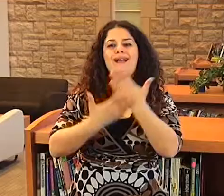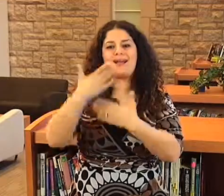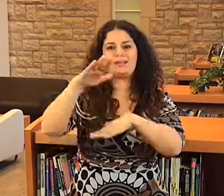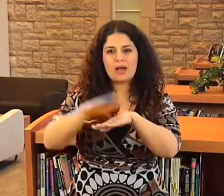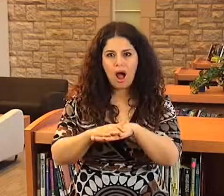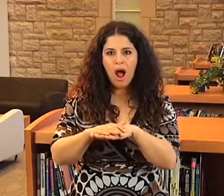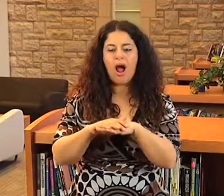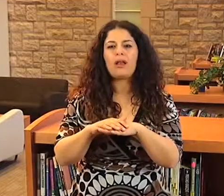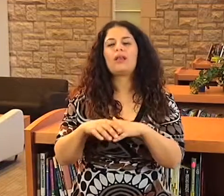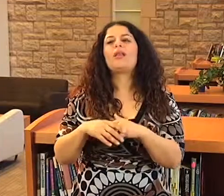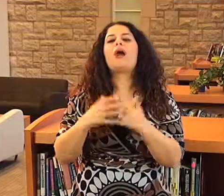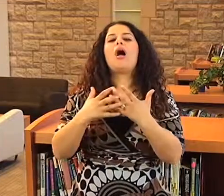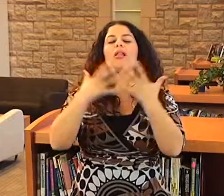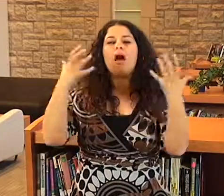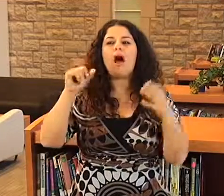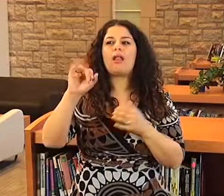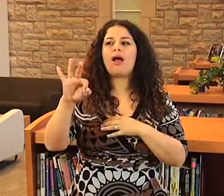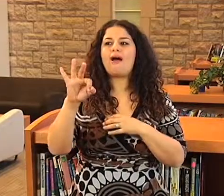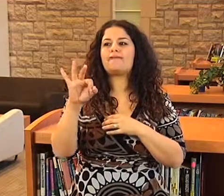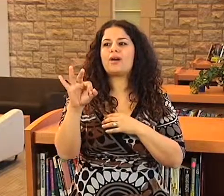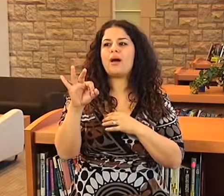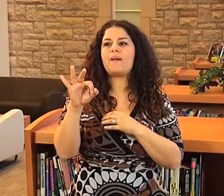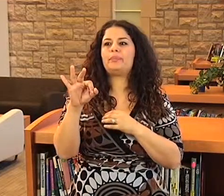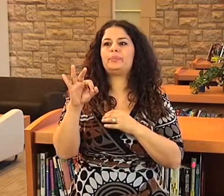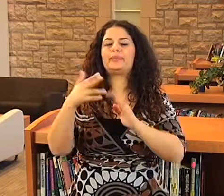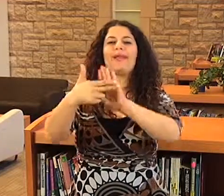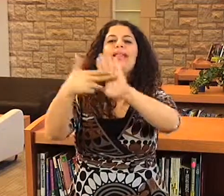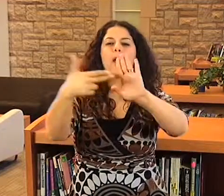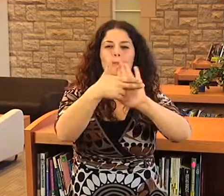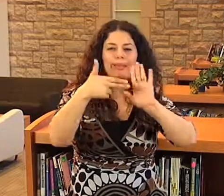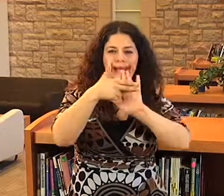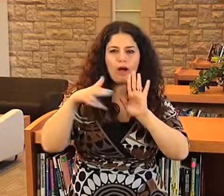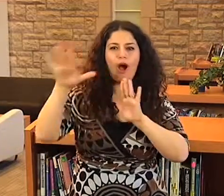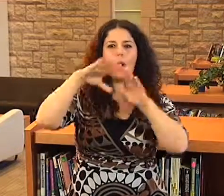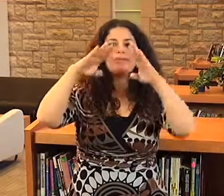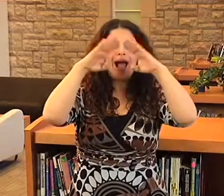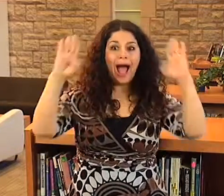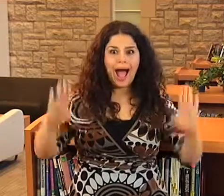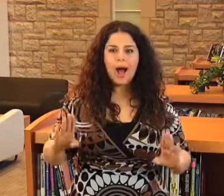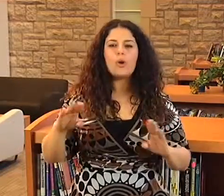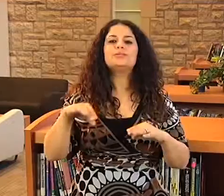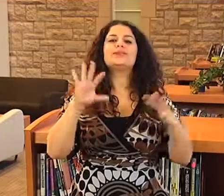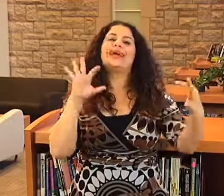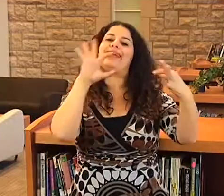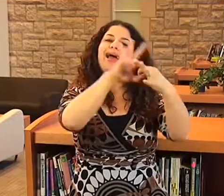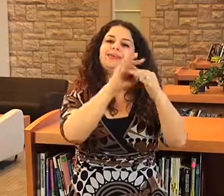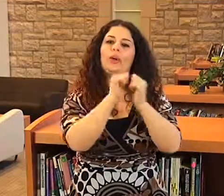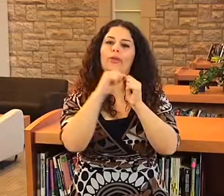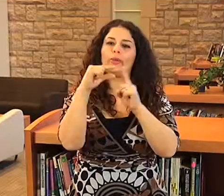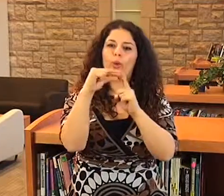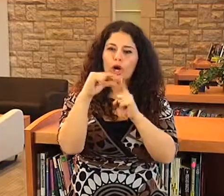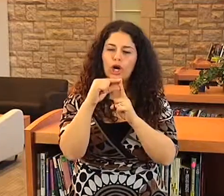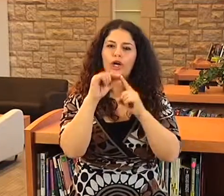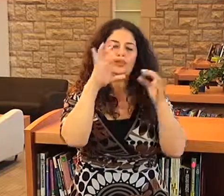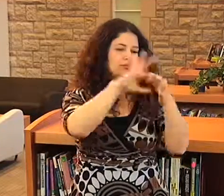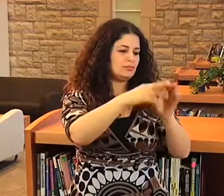They did a lot of hands-on, a lot of labeling of things around the house, connected with